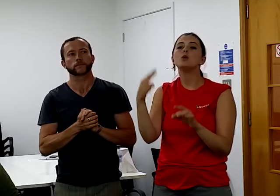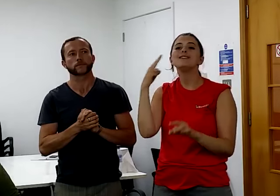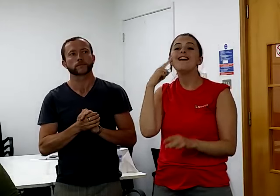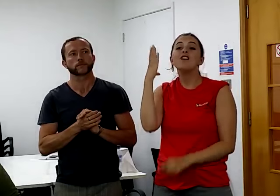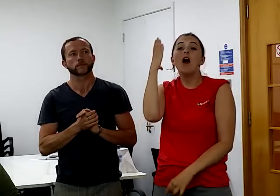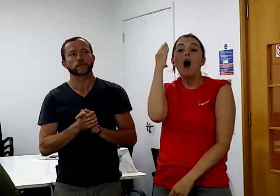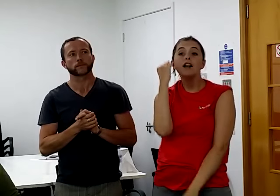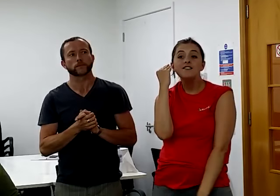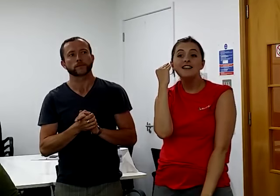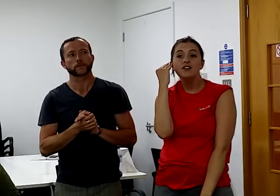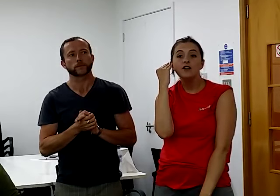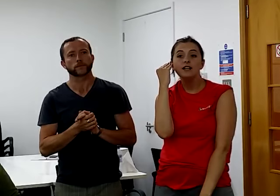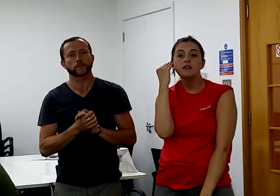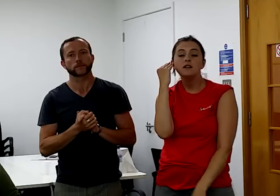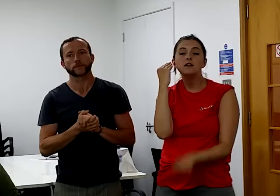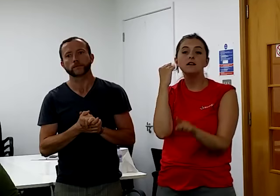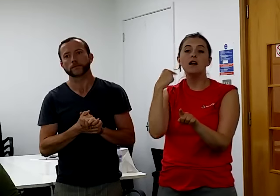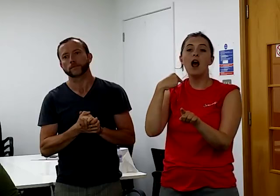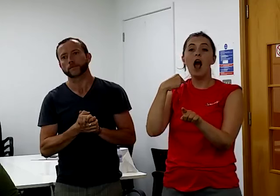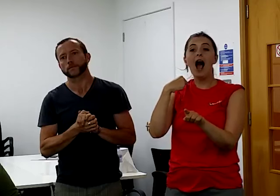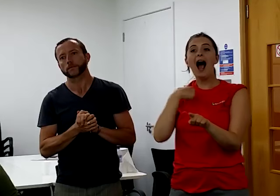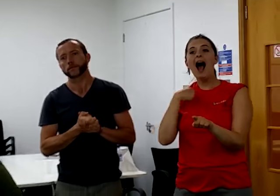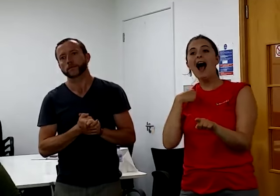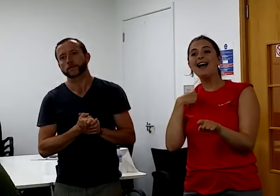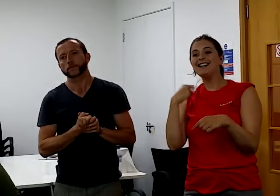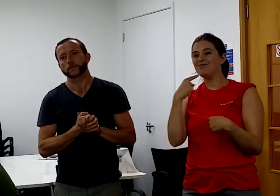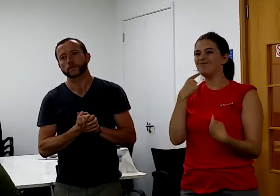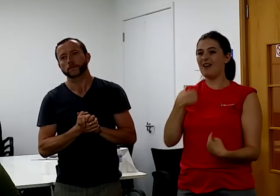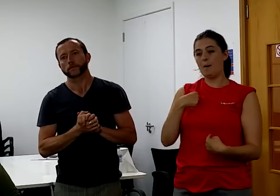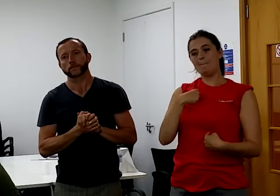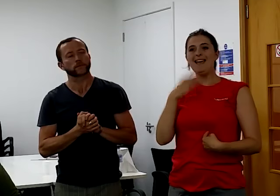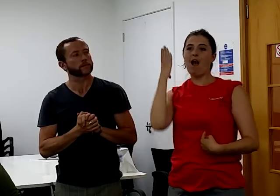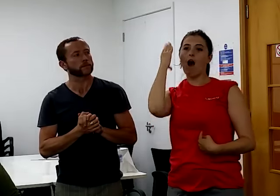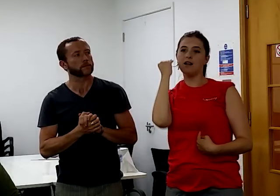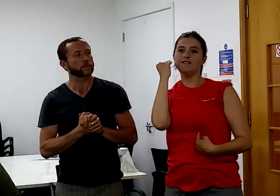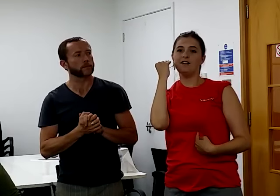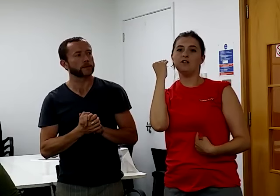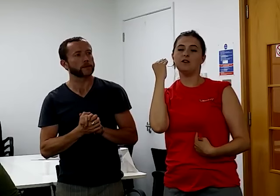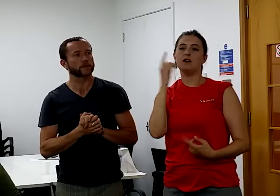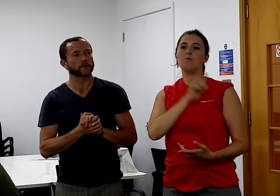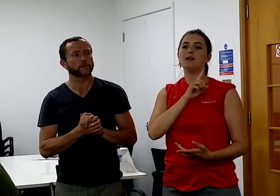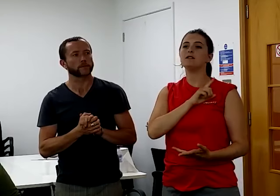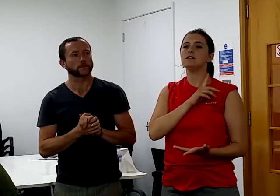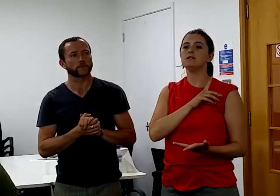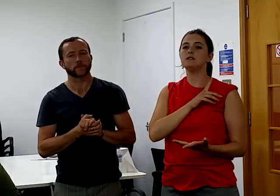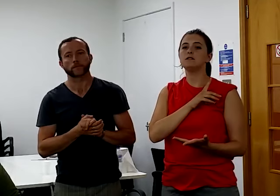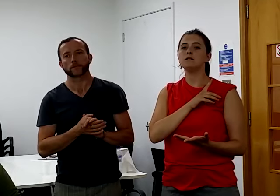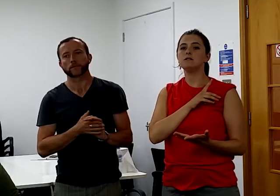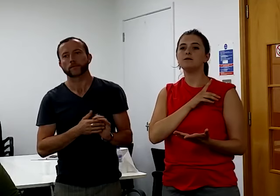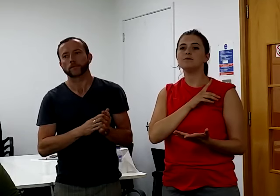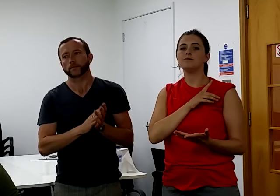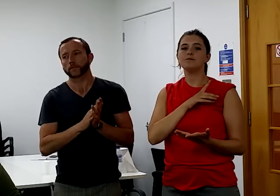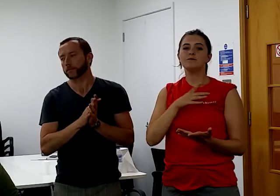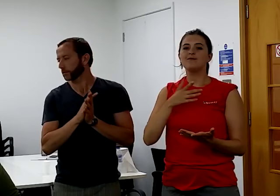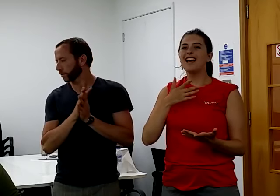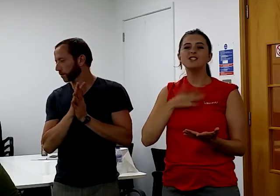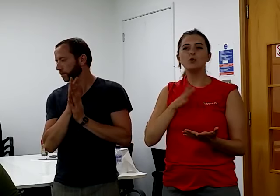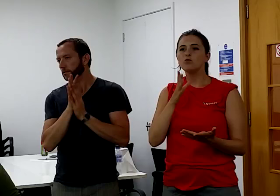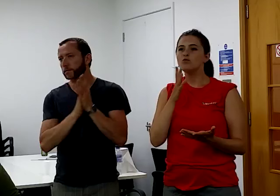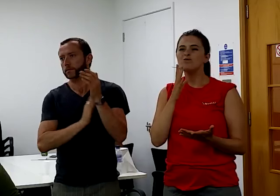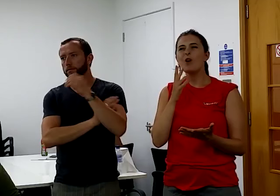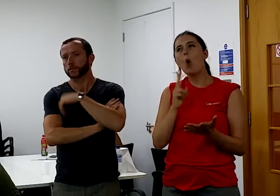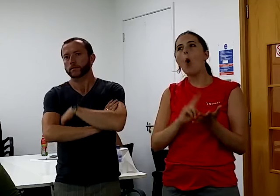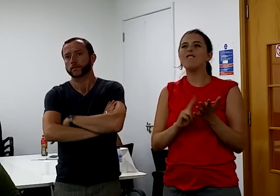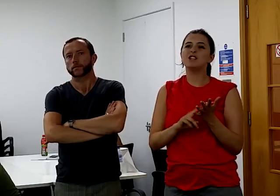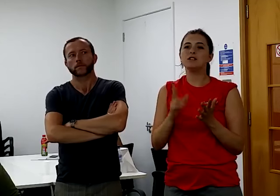hearing. I classify myself as hard of hearing because I don't often require